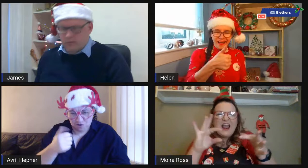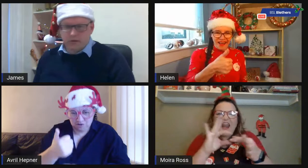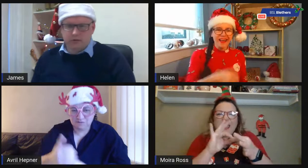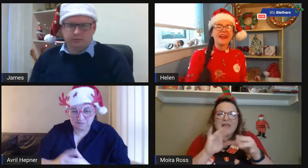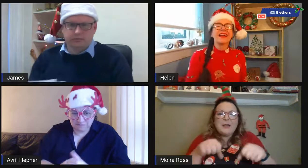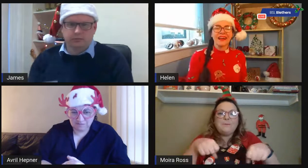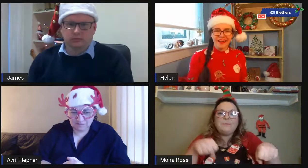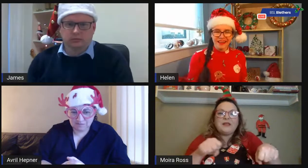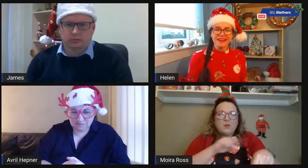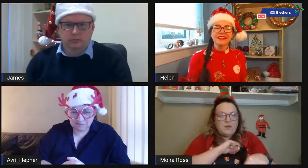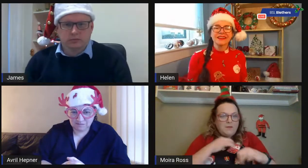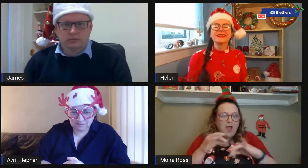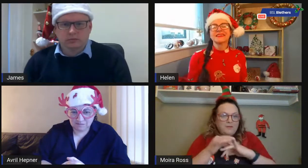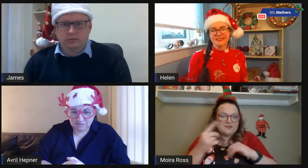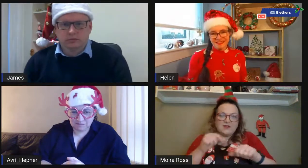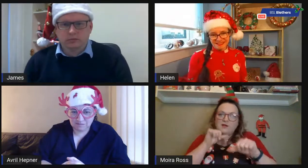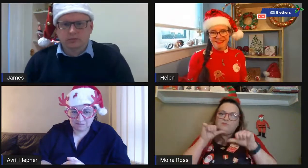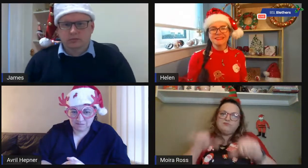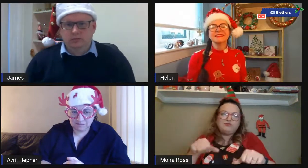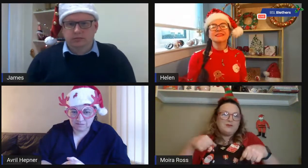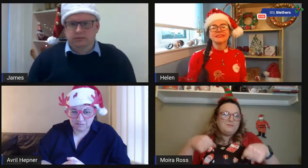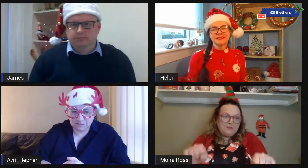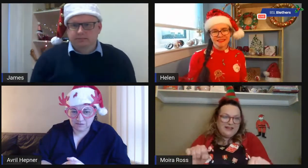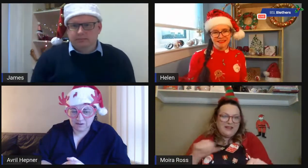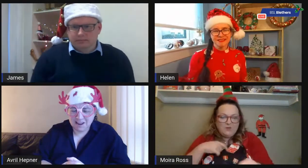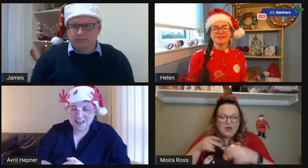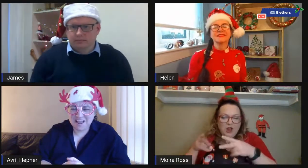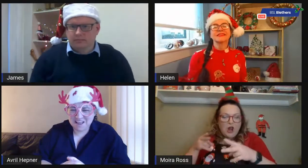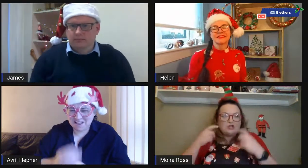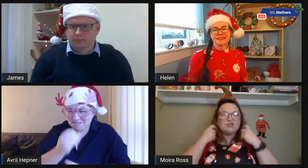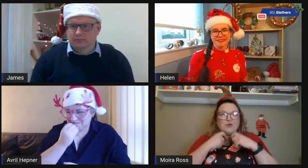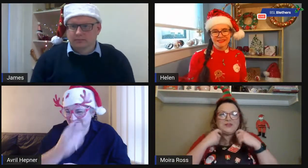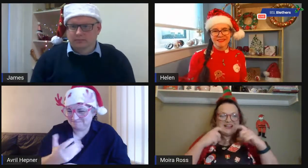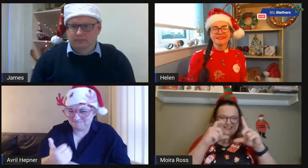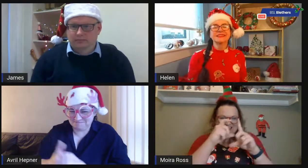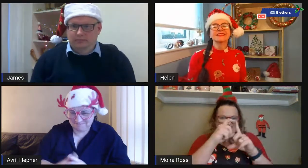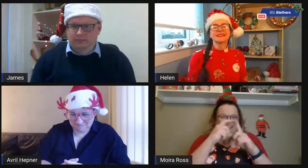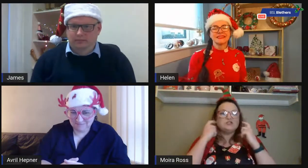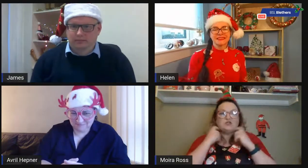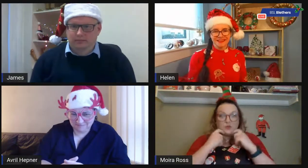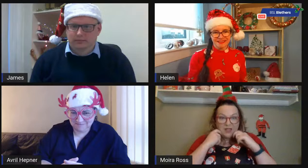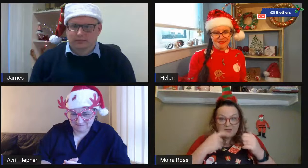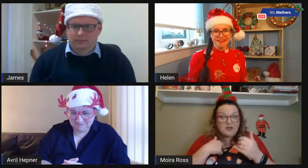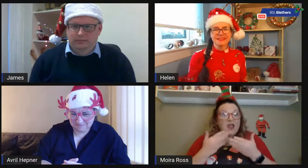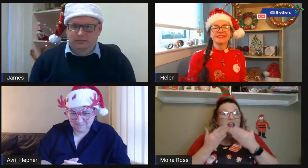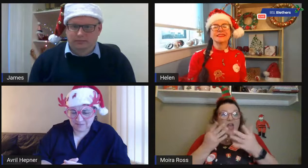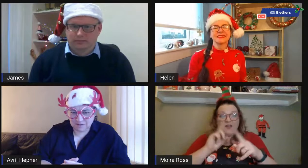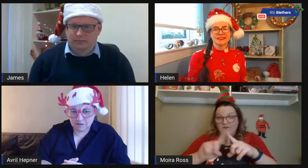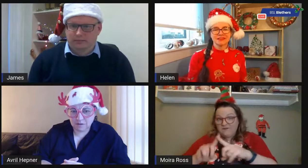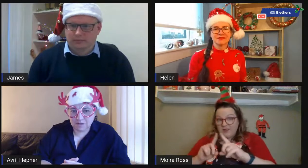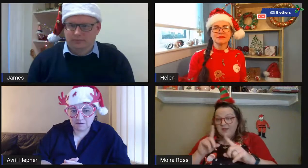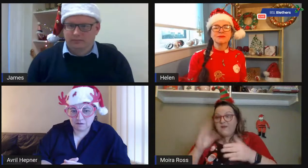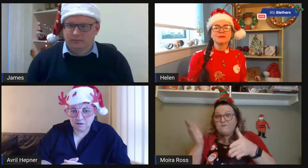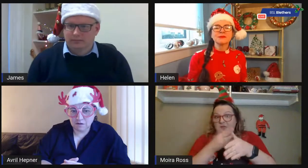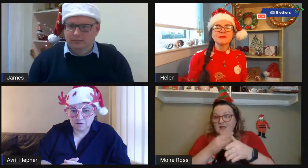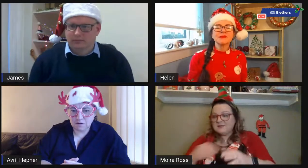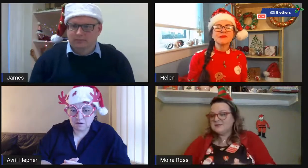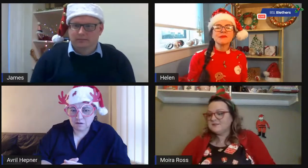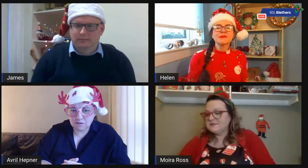Ducati. because that's the name of a motorbike, and my husband is a massive motorbike fan. So, so I've shown you things